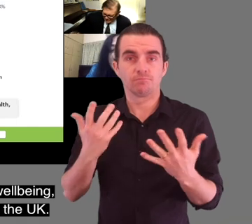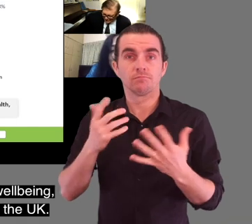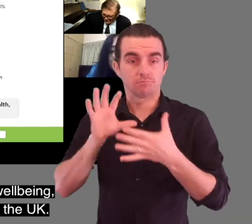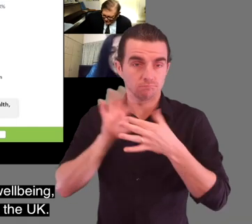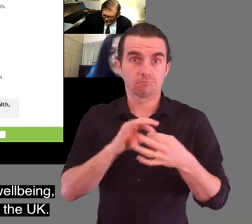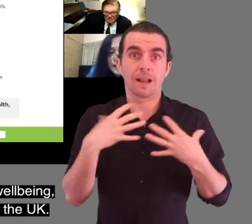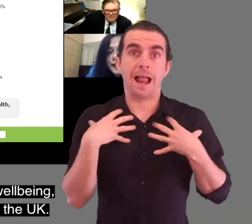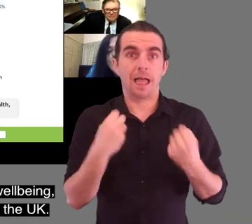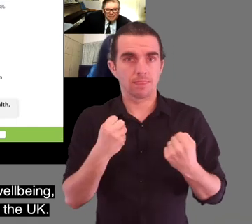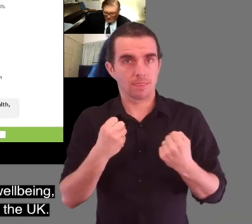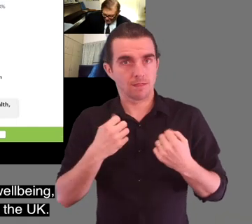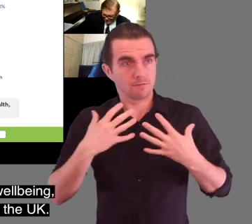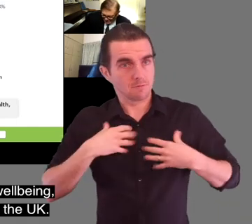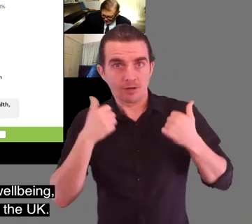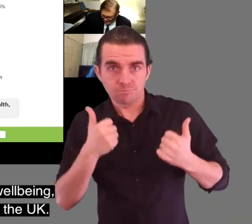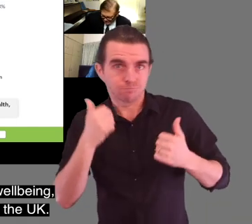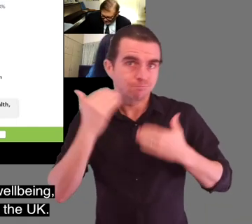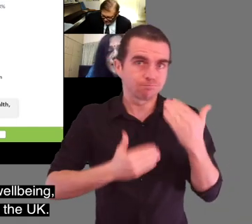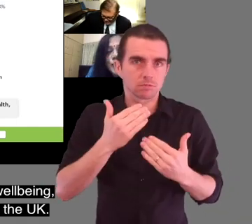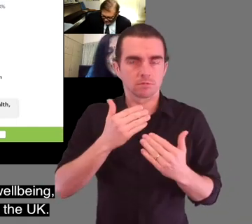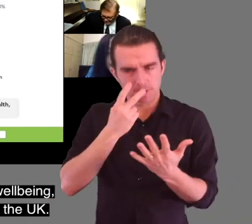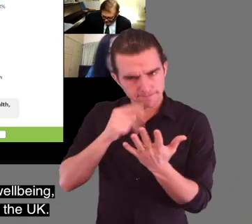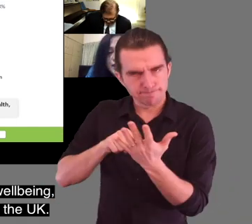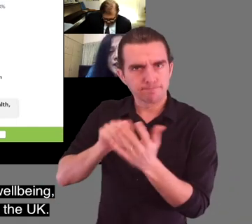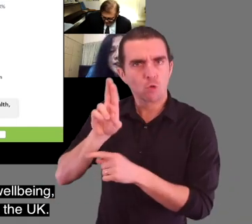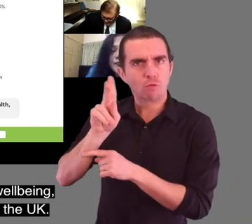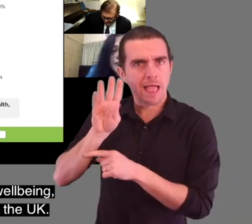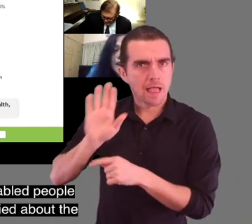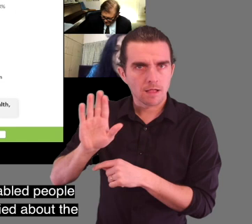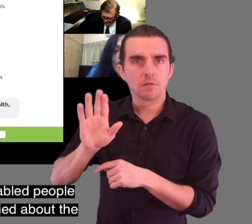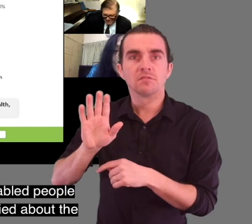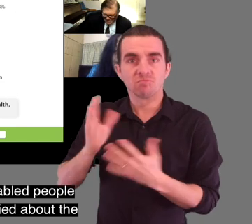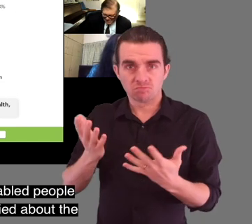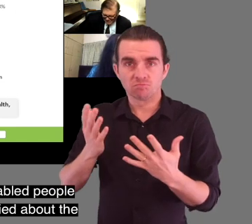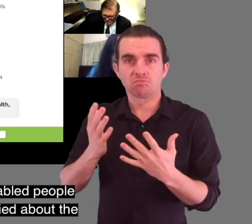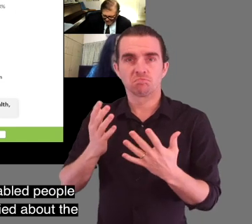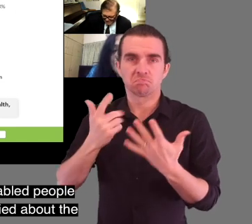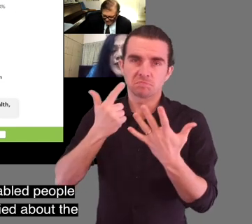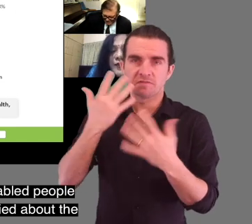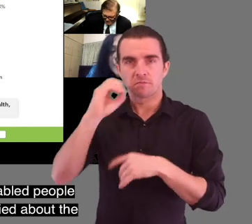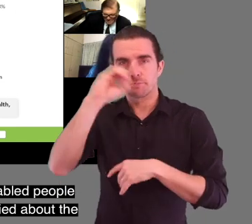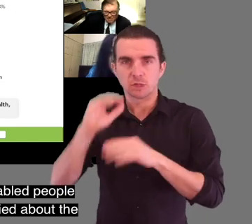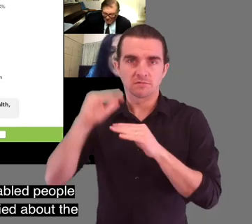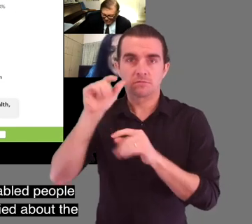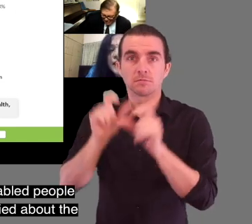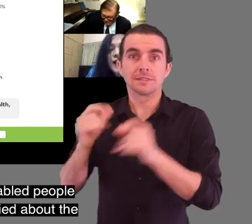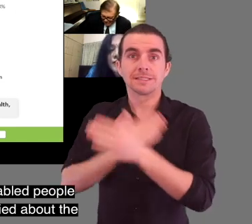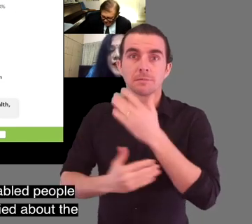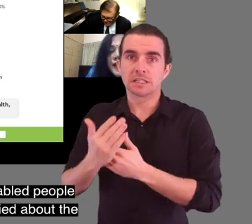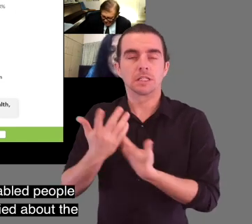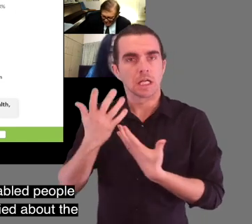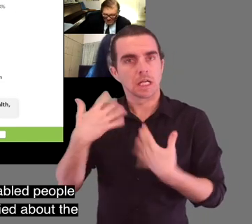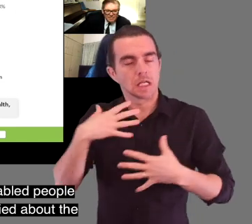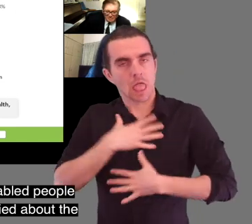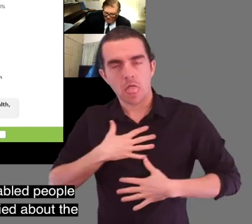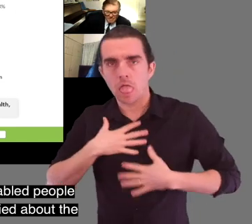Coming to health and well-being, this is again a study in the UK. Over 3/4 of disabled people are very